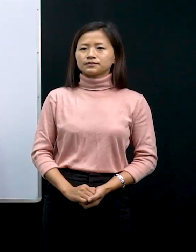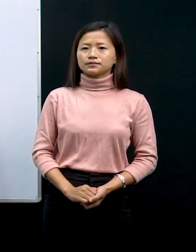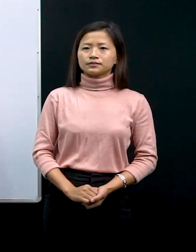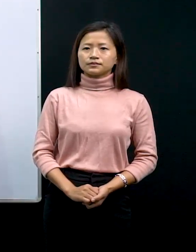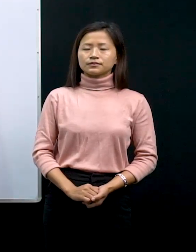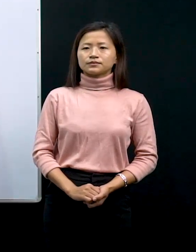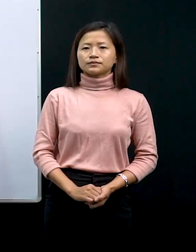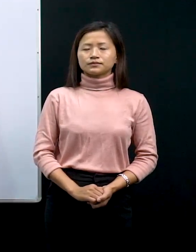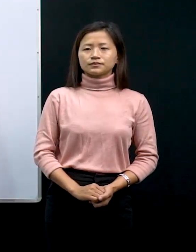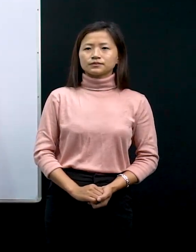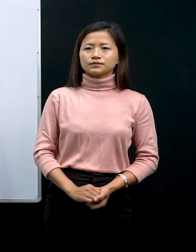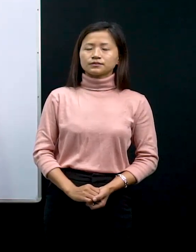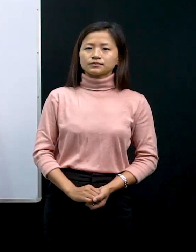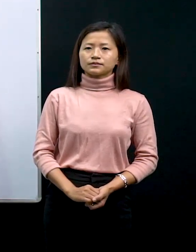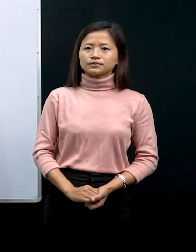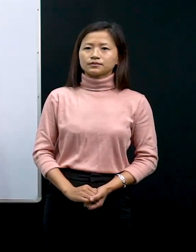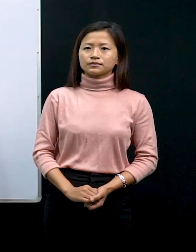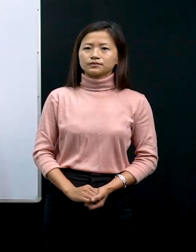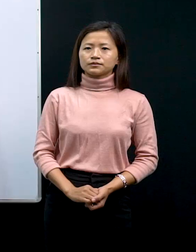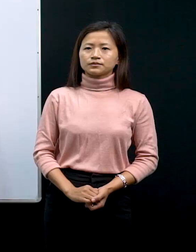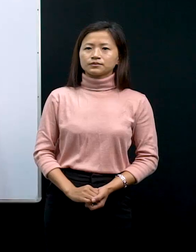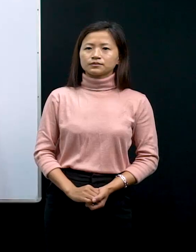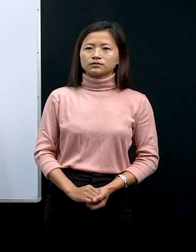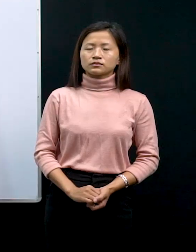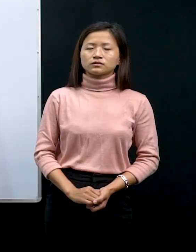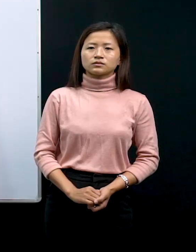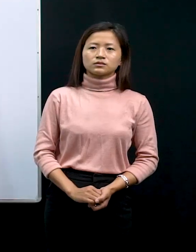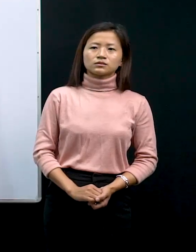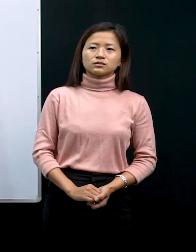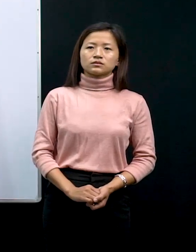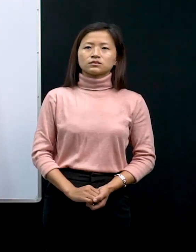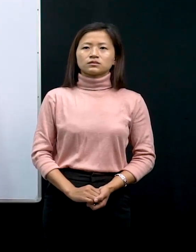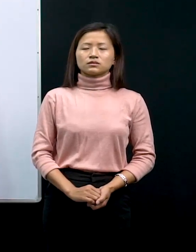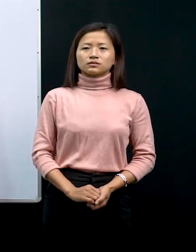OB how much? Sorry, AB is how much? 4 centimeter.